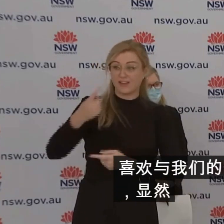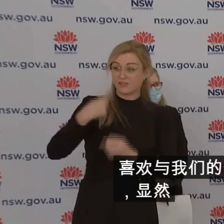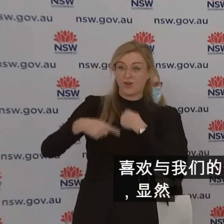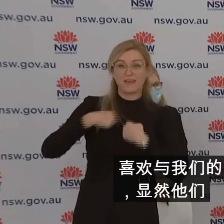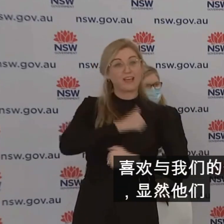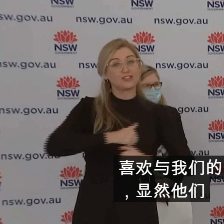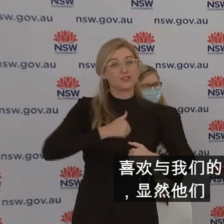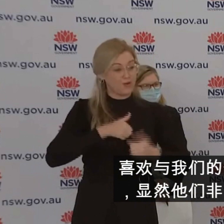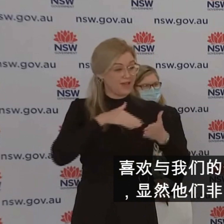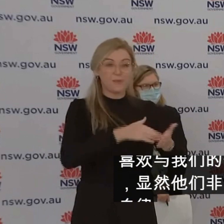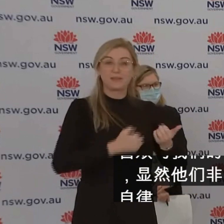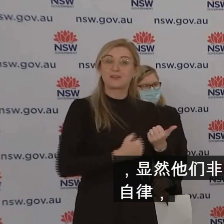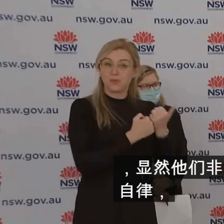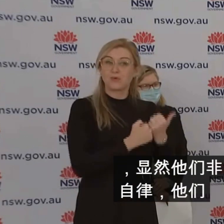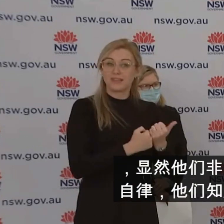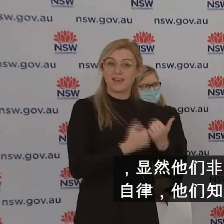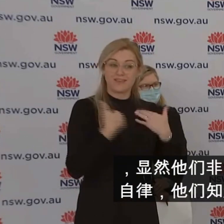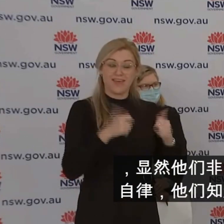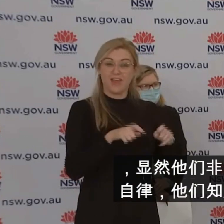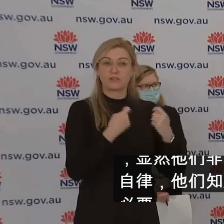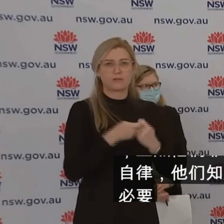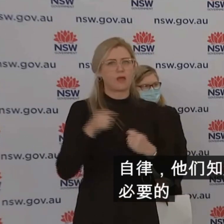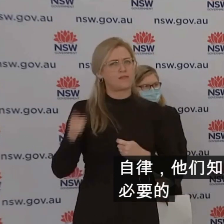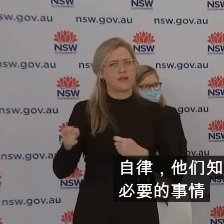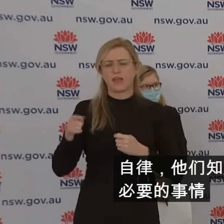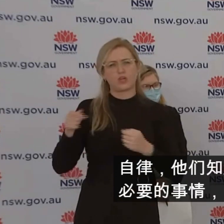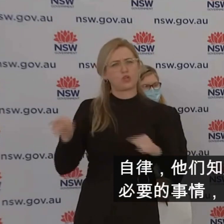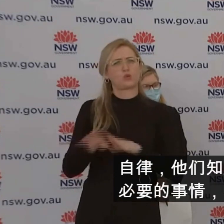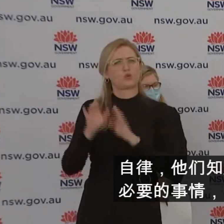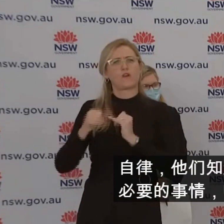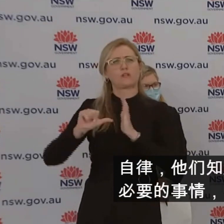and obviously they're extremely disciplined and they know how to do what's necessary.